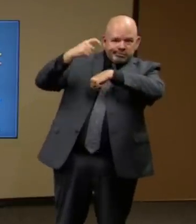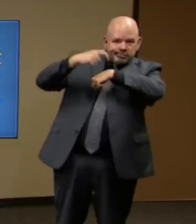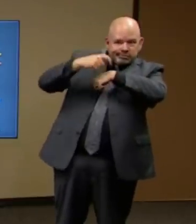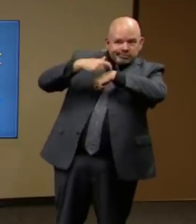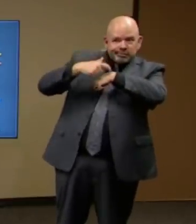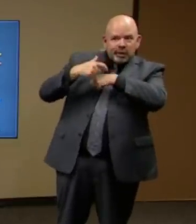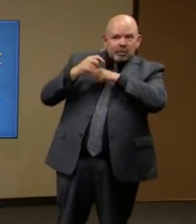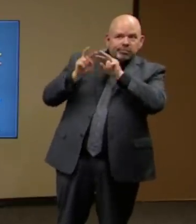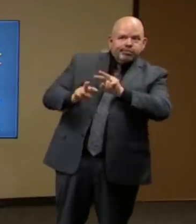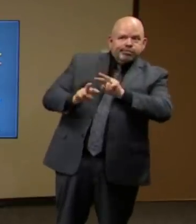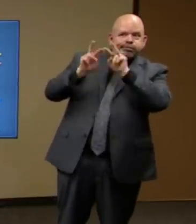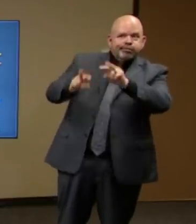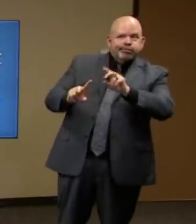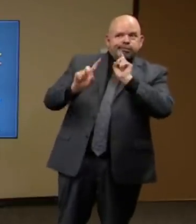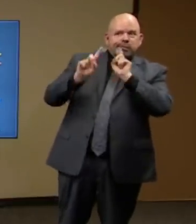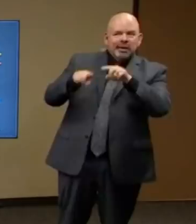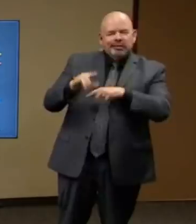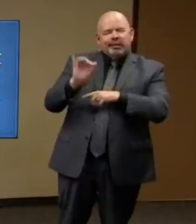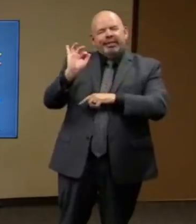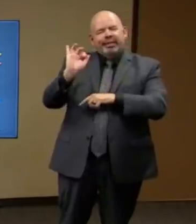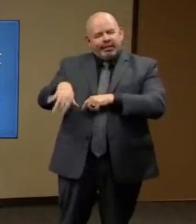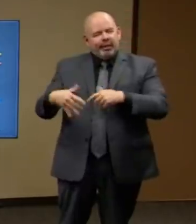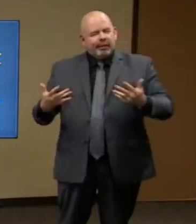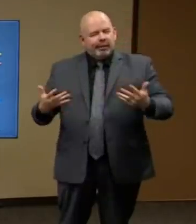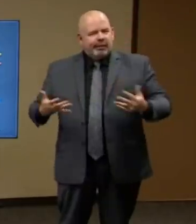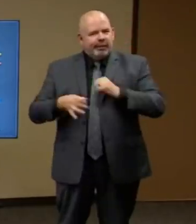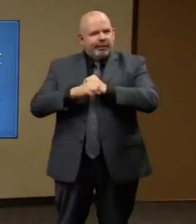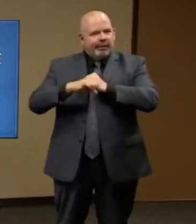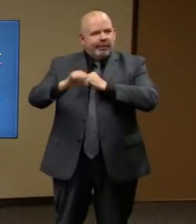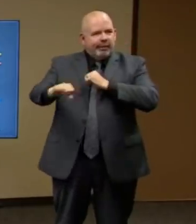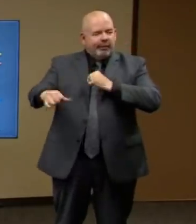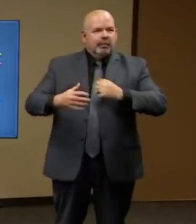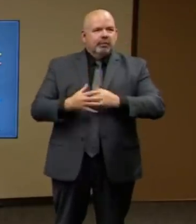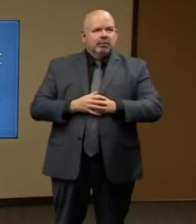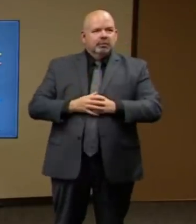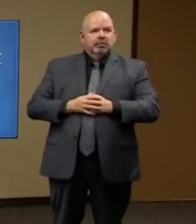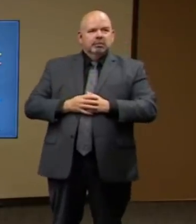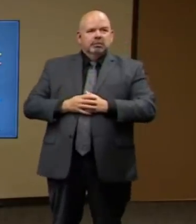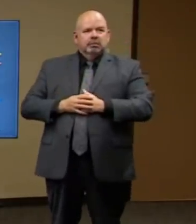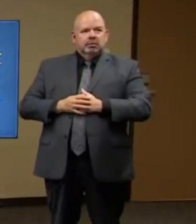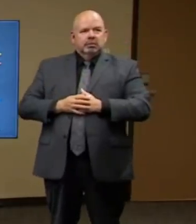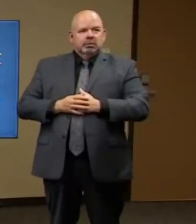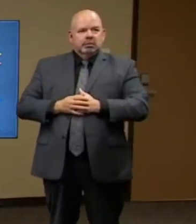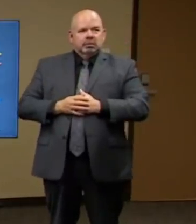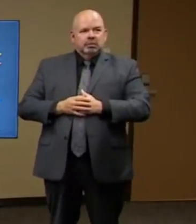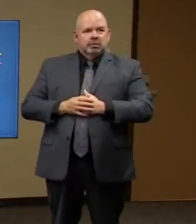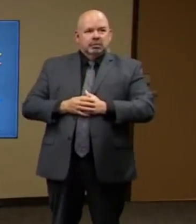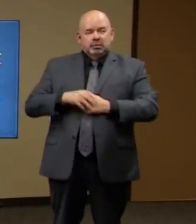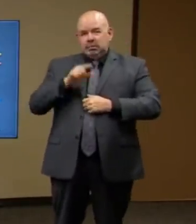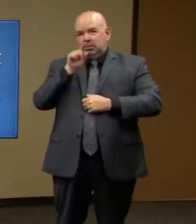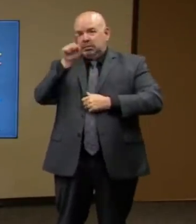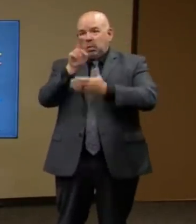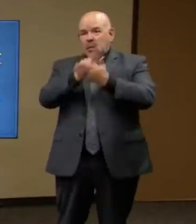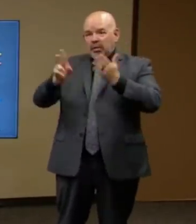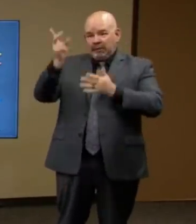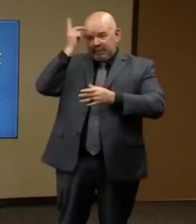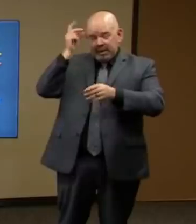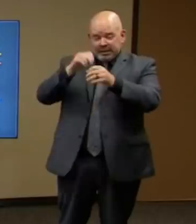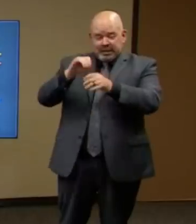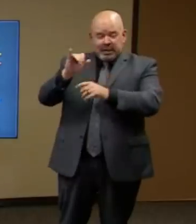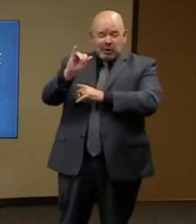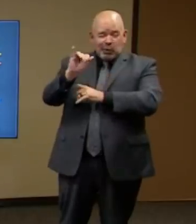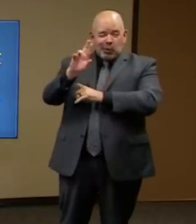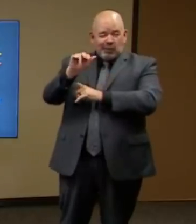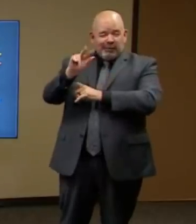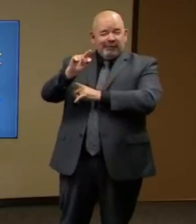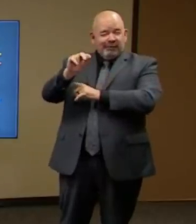Also, here's a big difference, important thing for you to know about the site in Irving, the University of Dallas site. Since that is paid